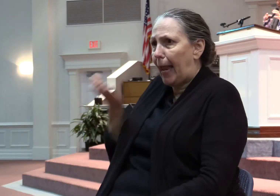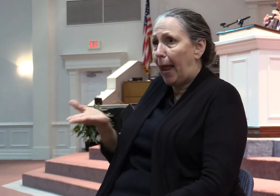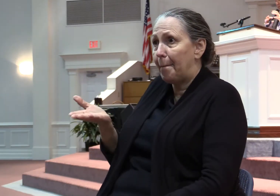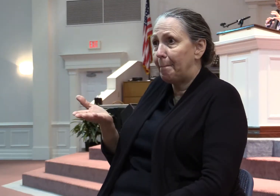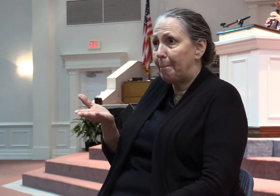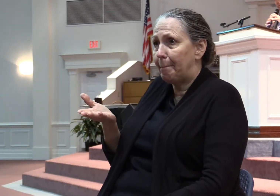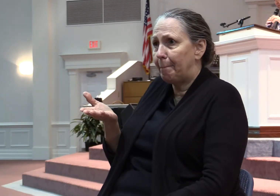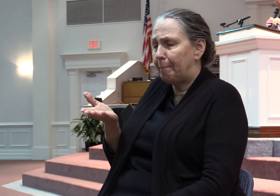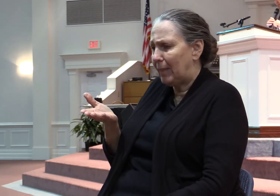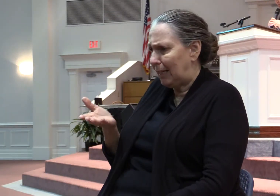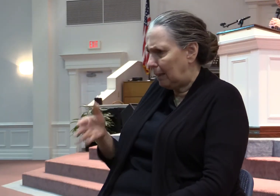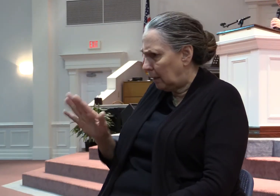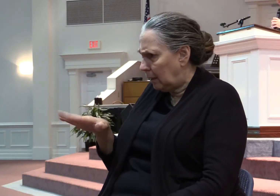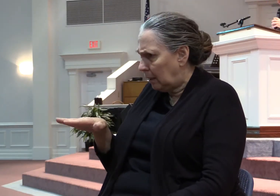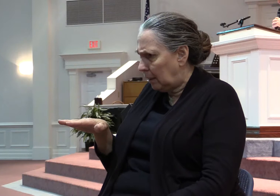happens.